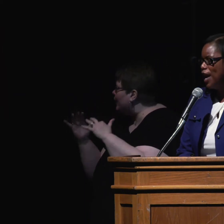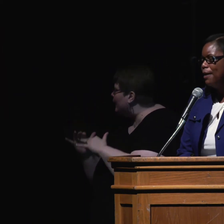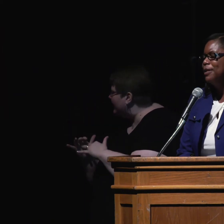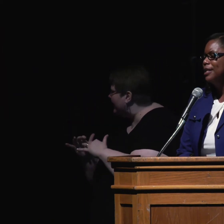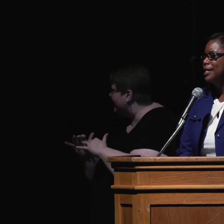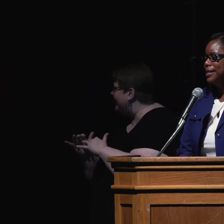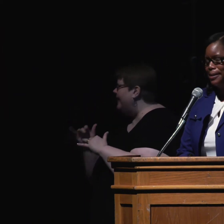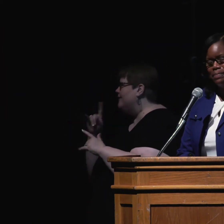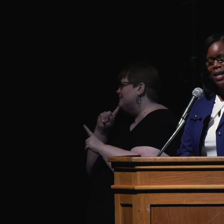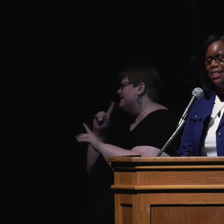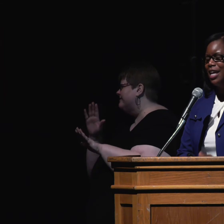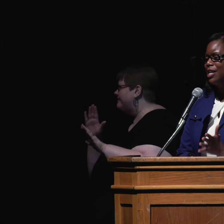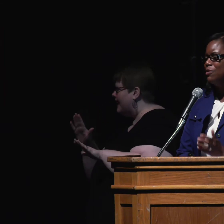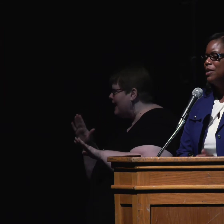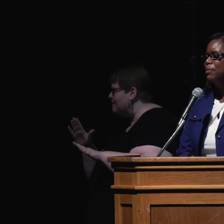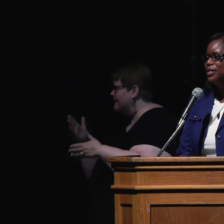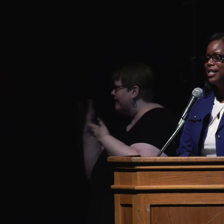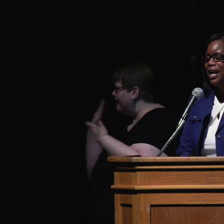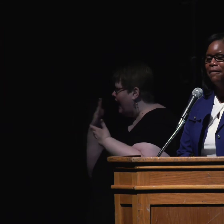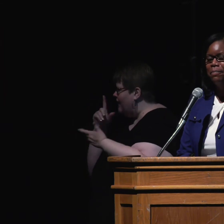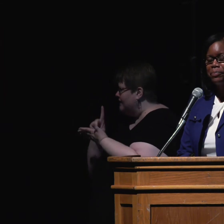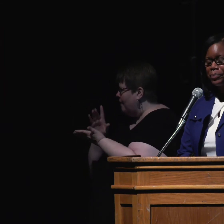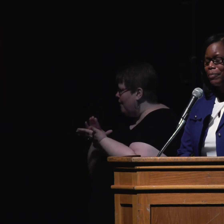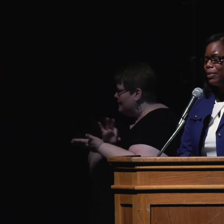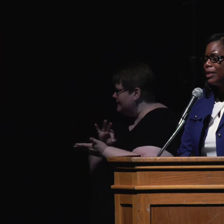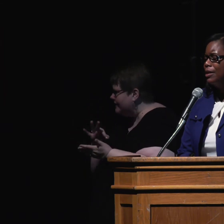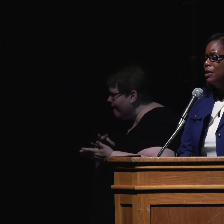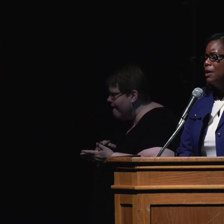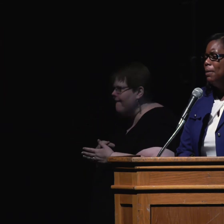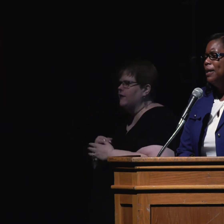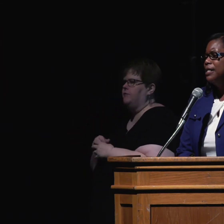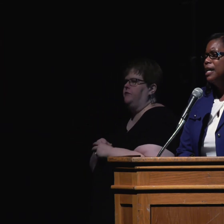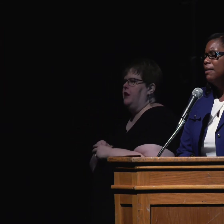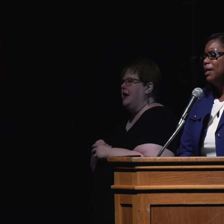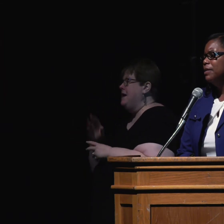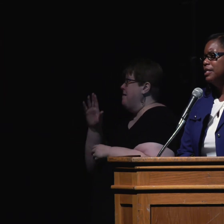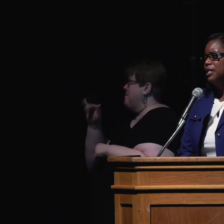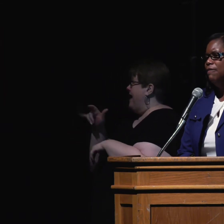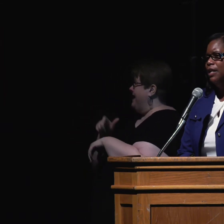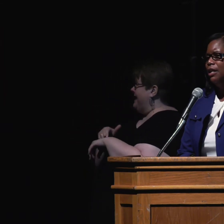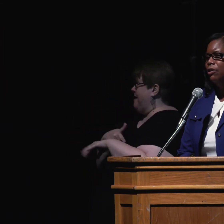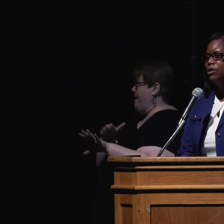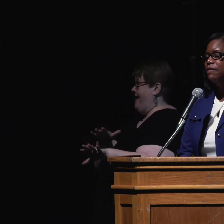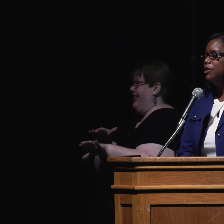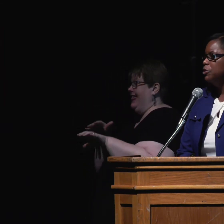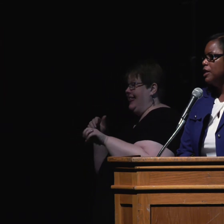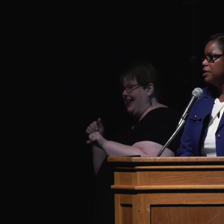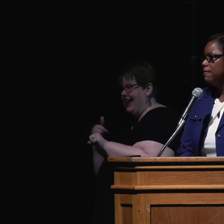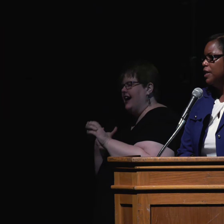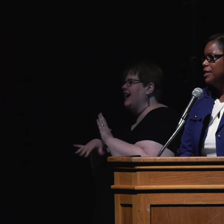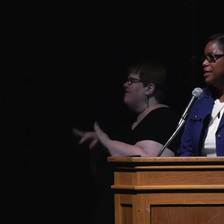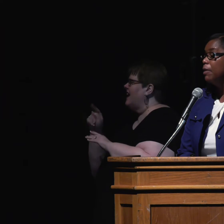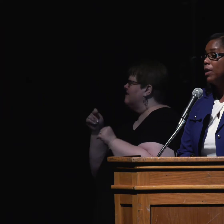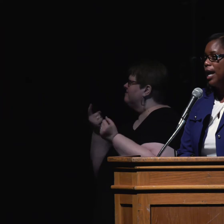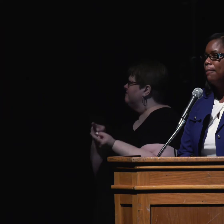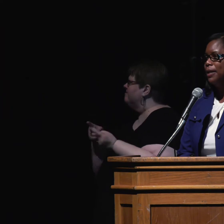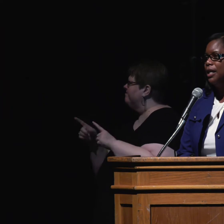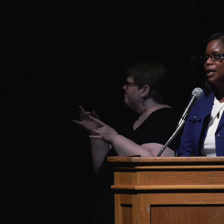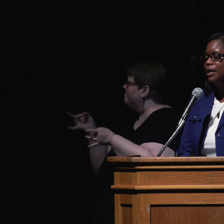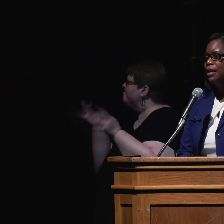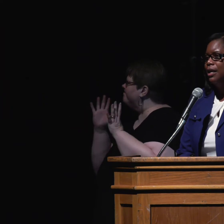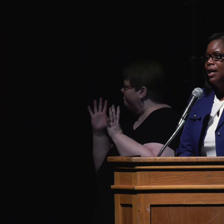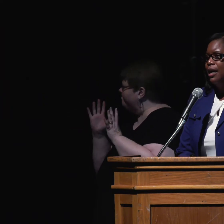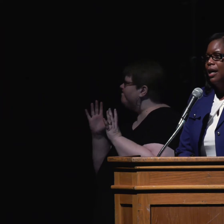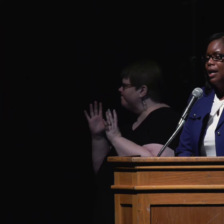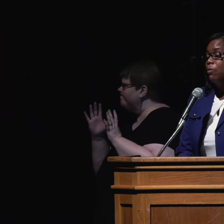was fabulous. And thank you, Dunbar staff. But by the time I was leaving, I learned of the tragic events that were